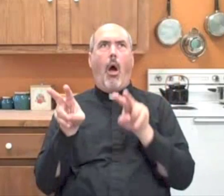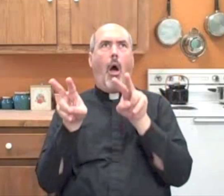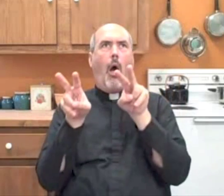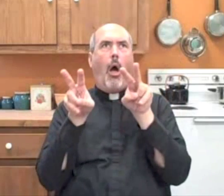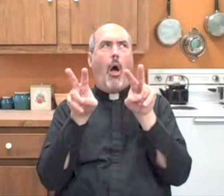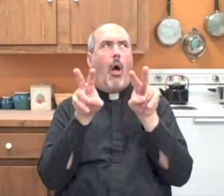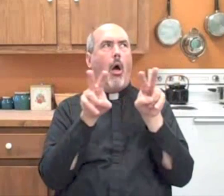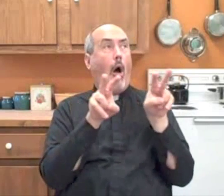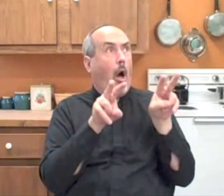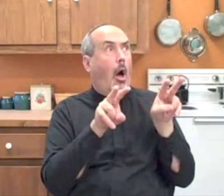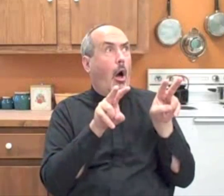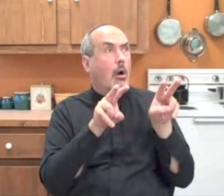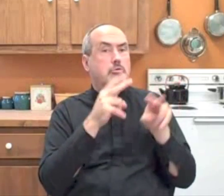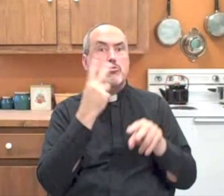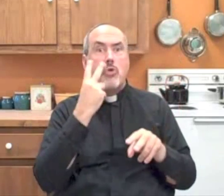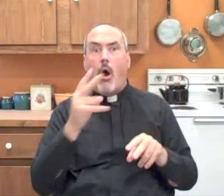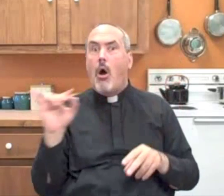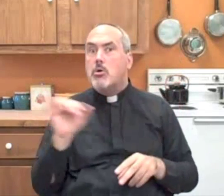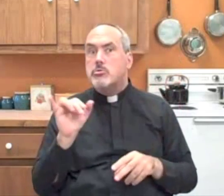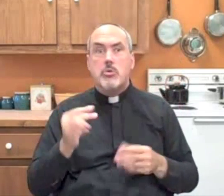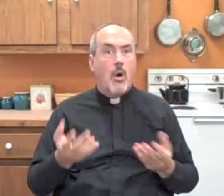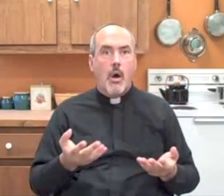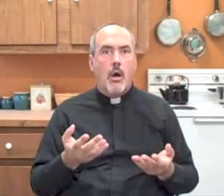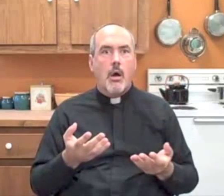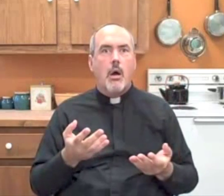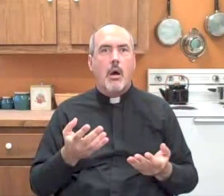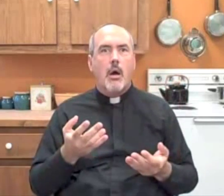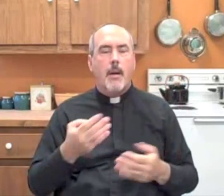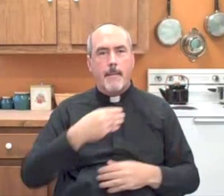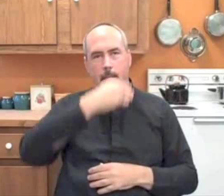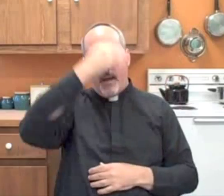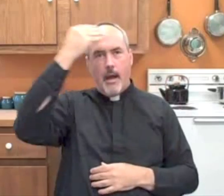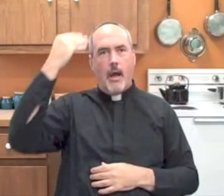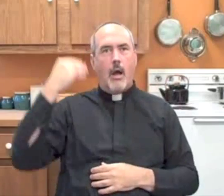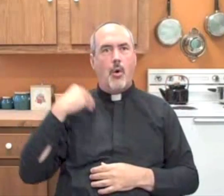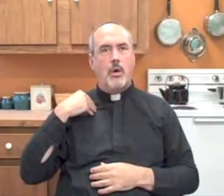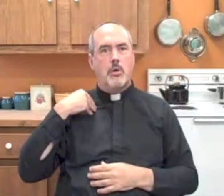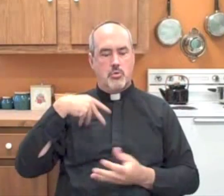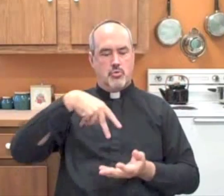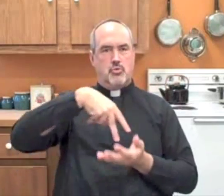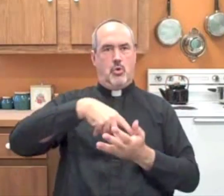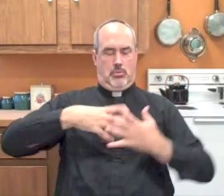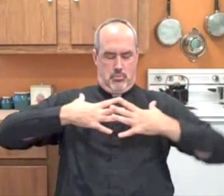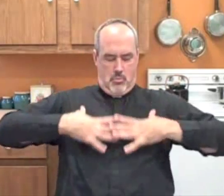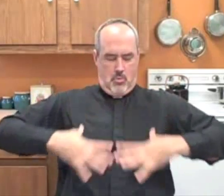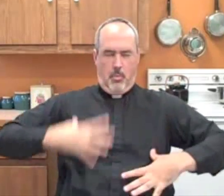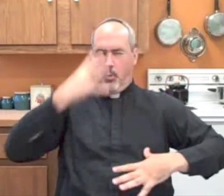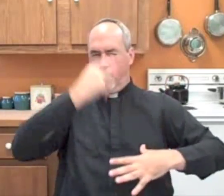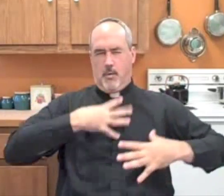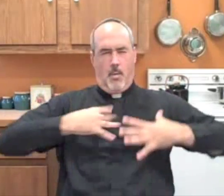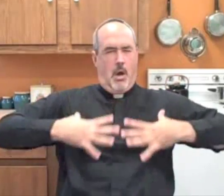angels. When they looked to the other side of the cross, they saw Mary